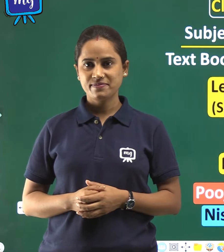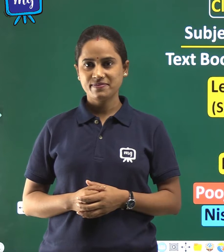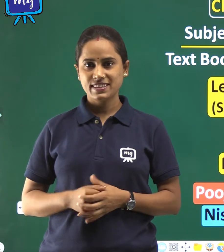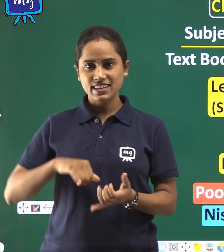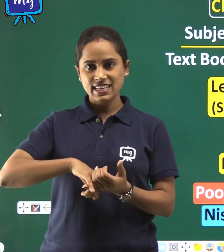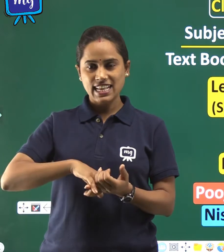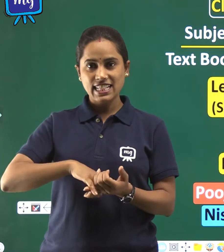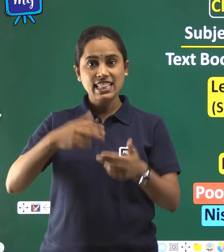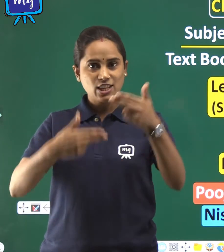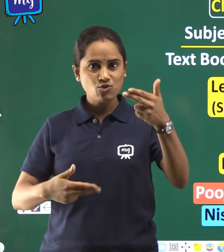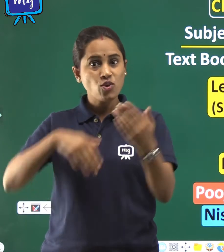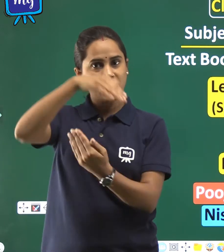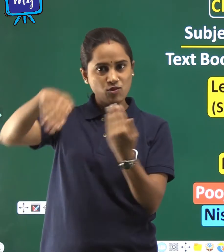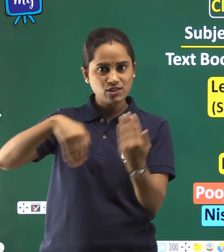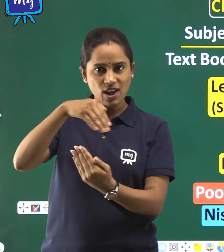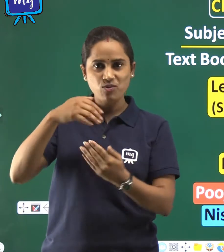The story revolves around